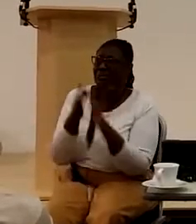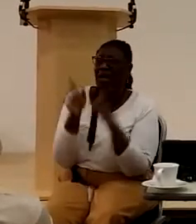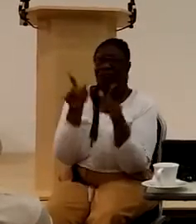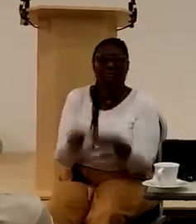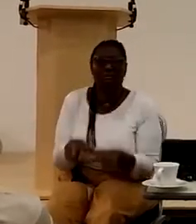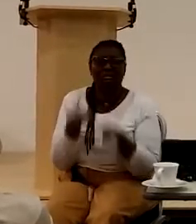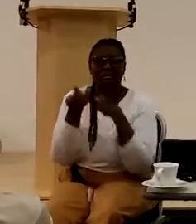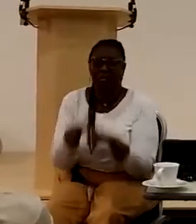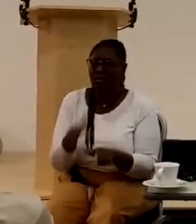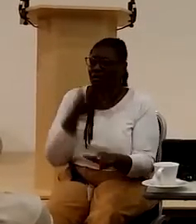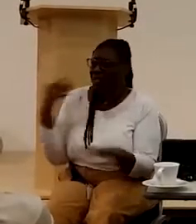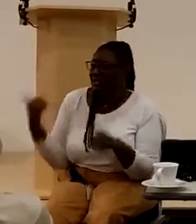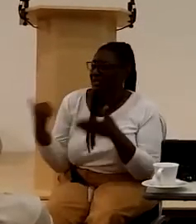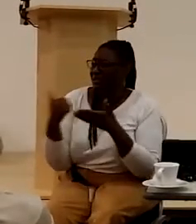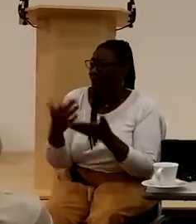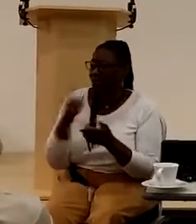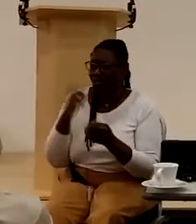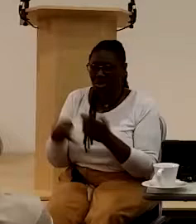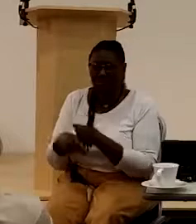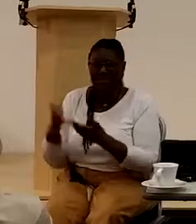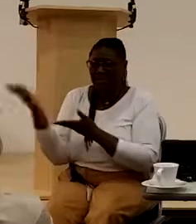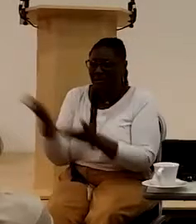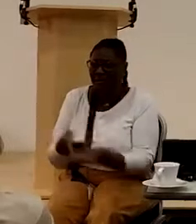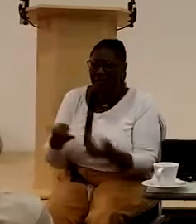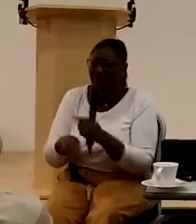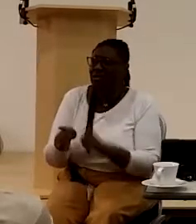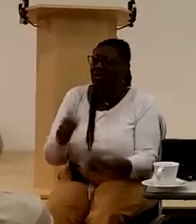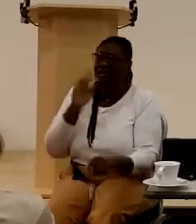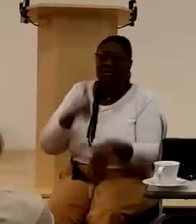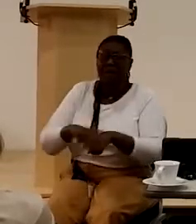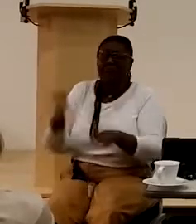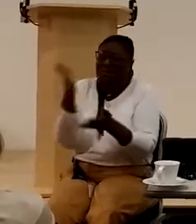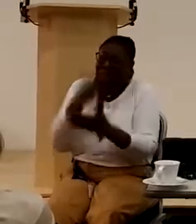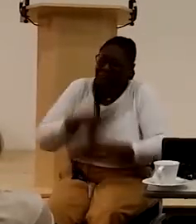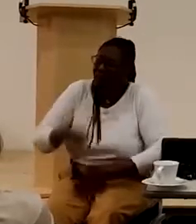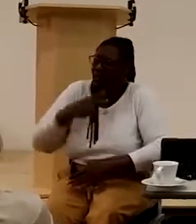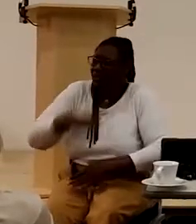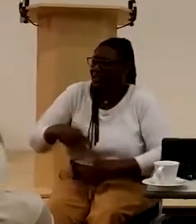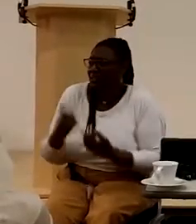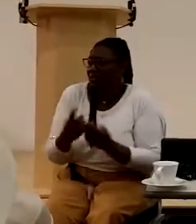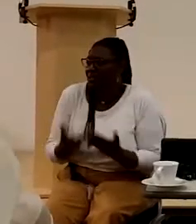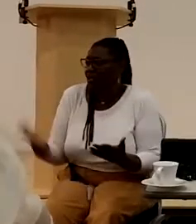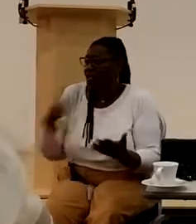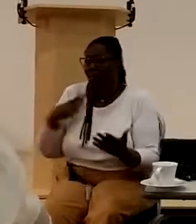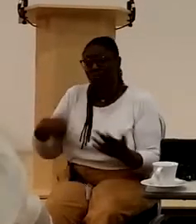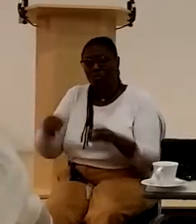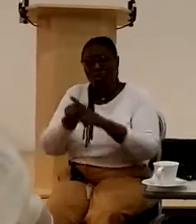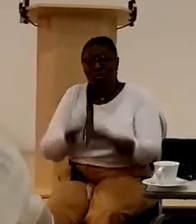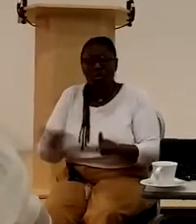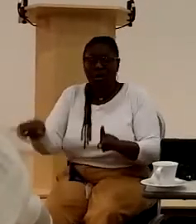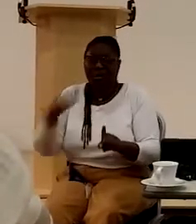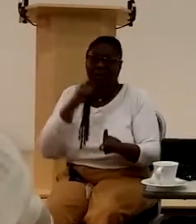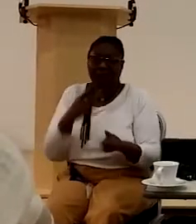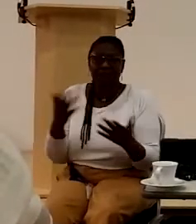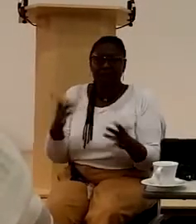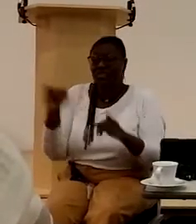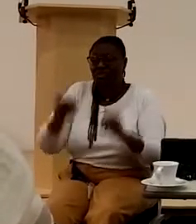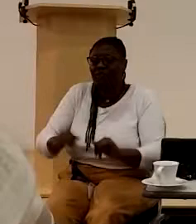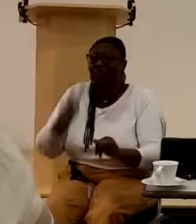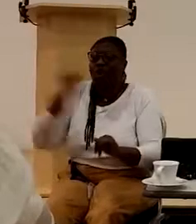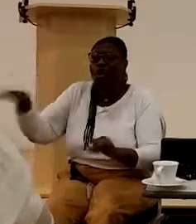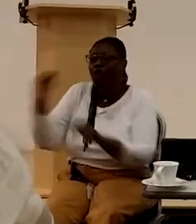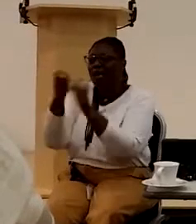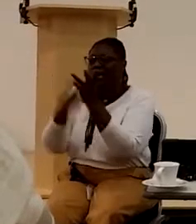Our mental health support services are being closed at a time of rocketing need. This year we also have a terrible tragedy at